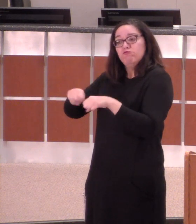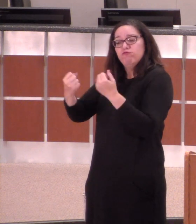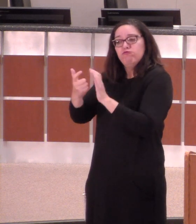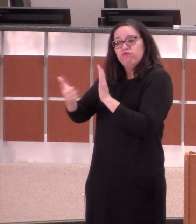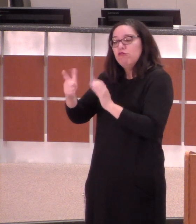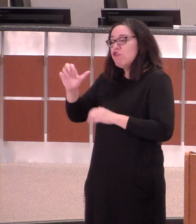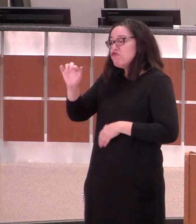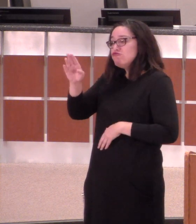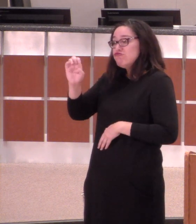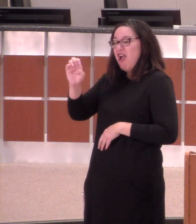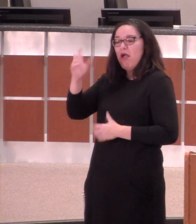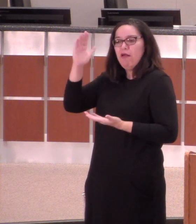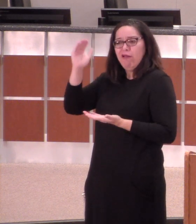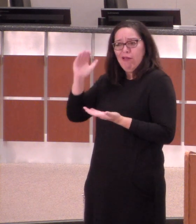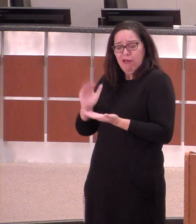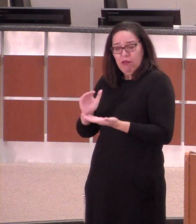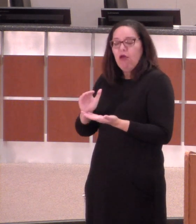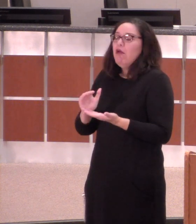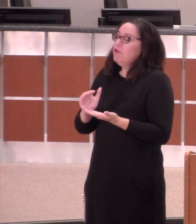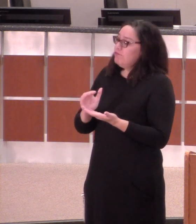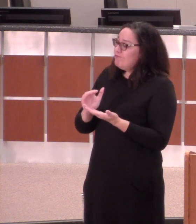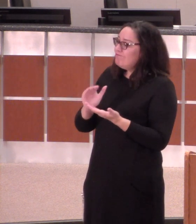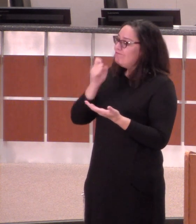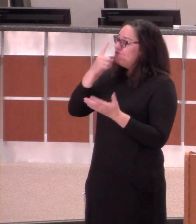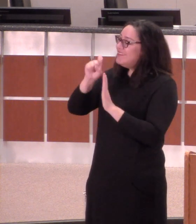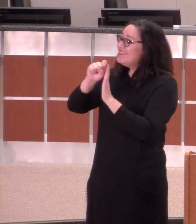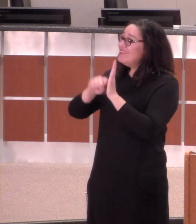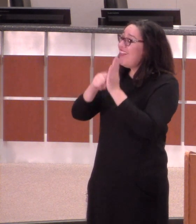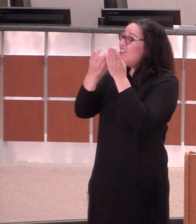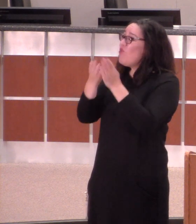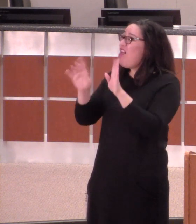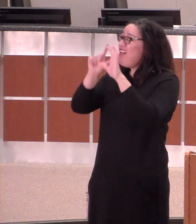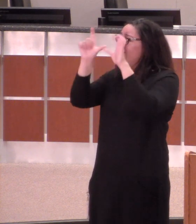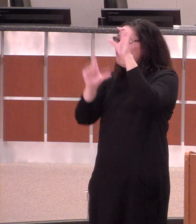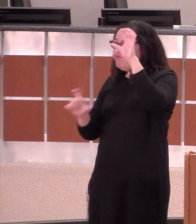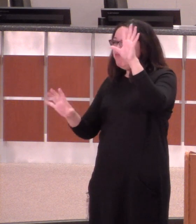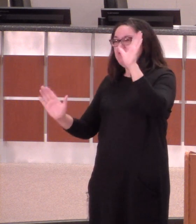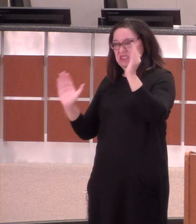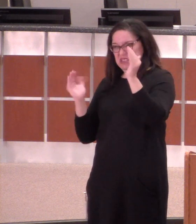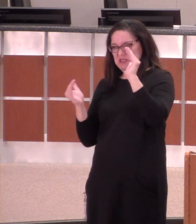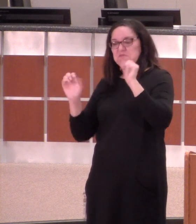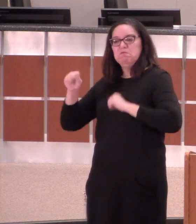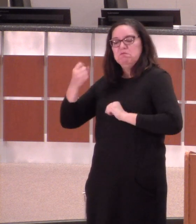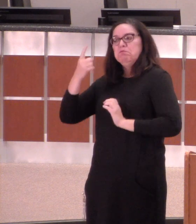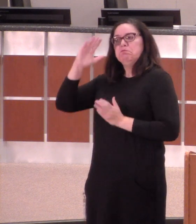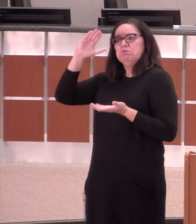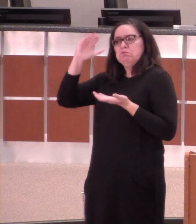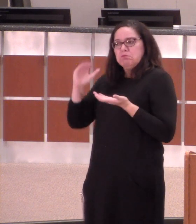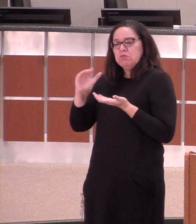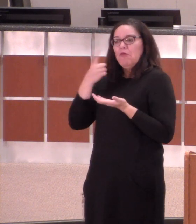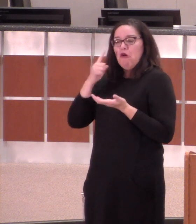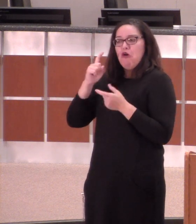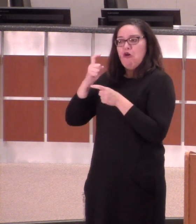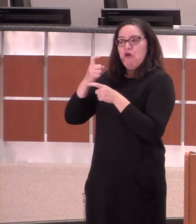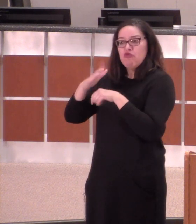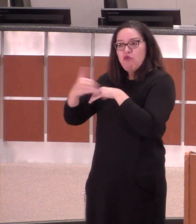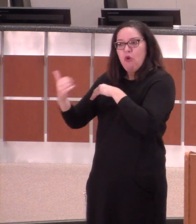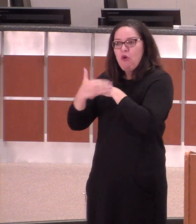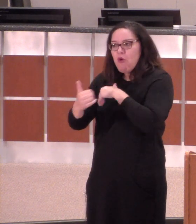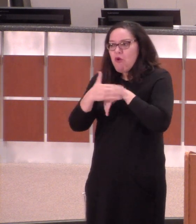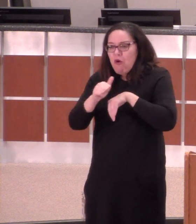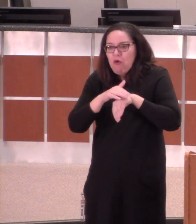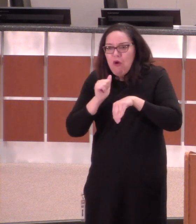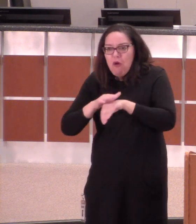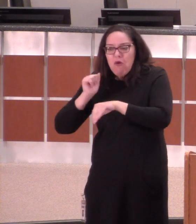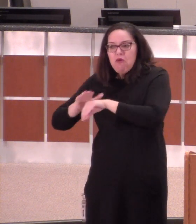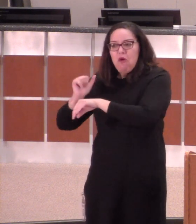Statewide, and we are no different than statewide, there does seem to be a decrease in call volume. What that's attributed